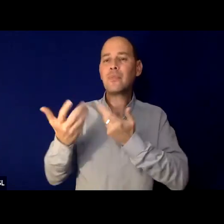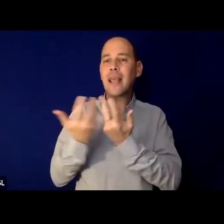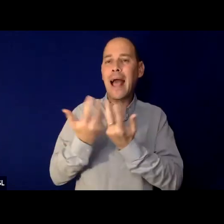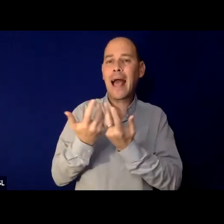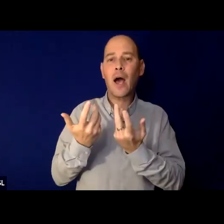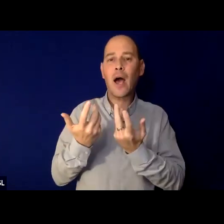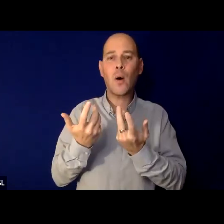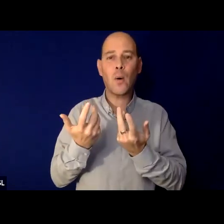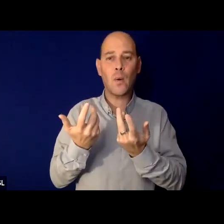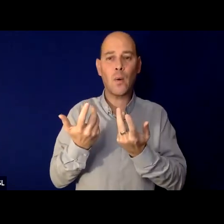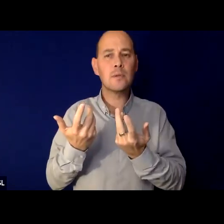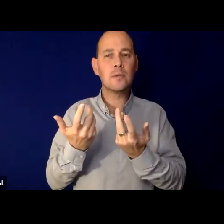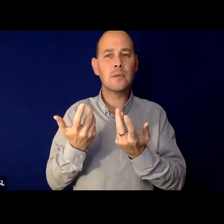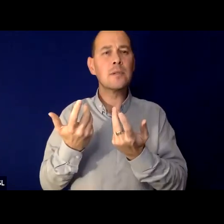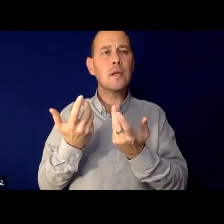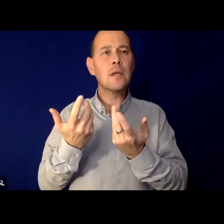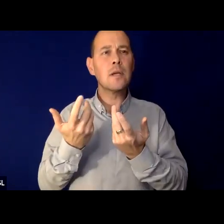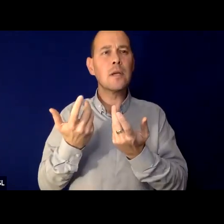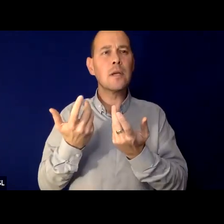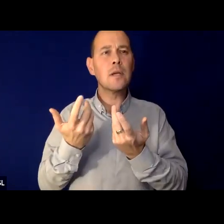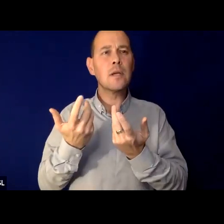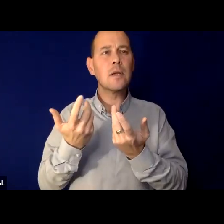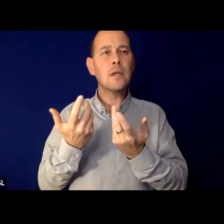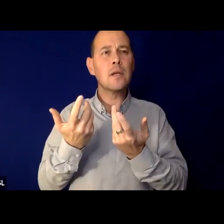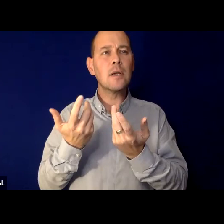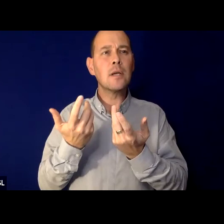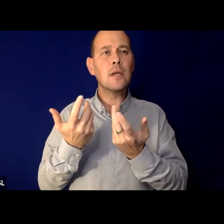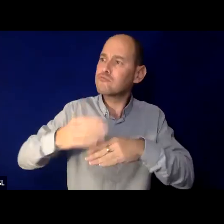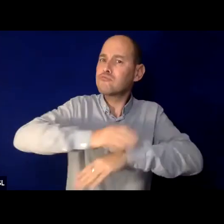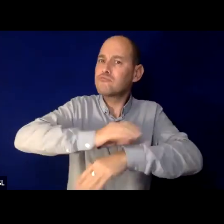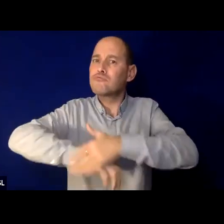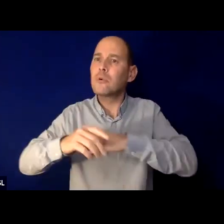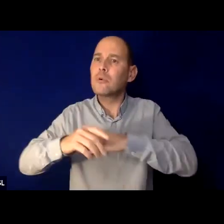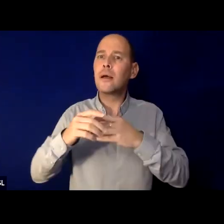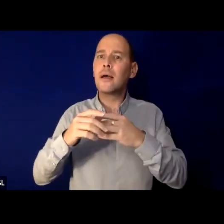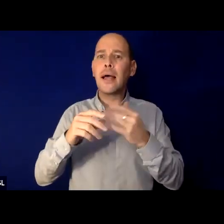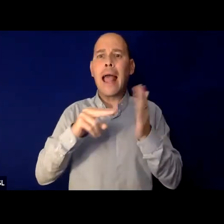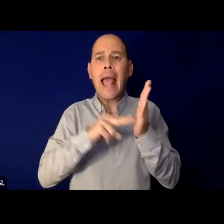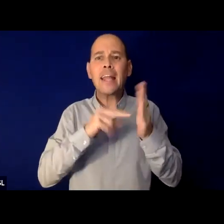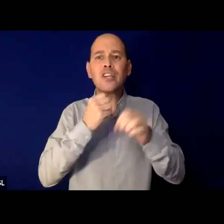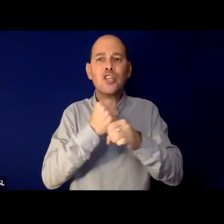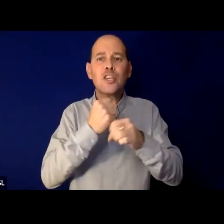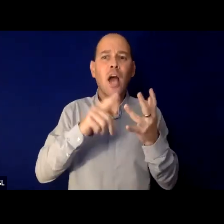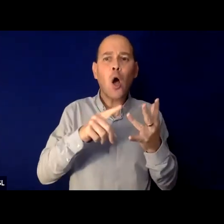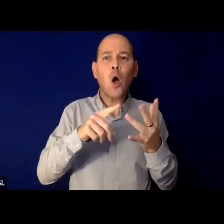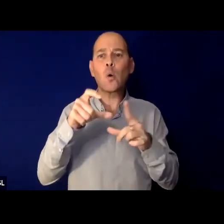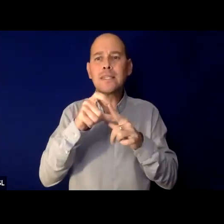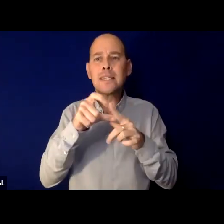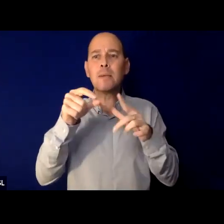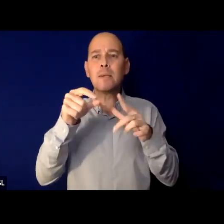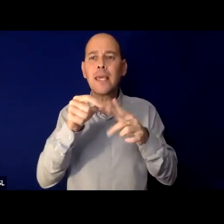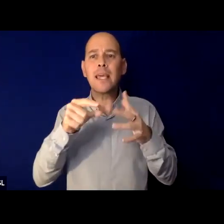there's a lot of work going on, lots of different NGOs and DPOs